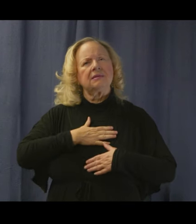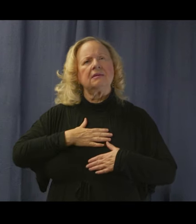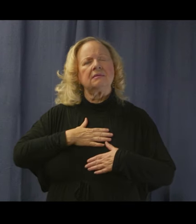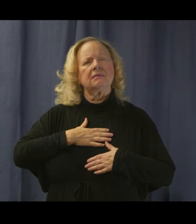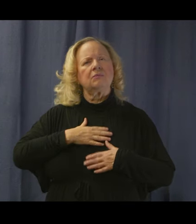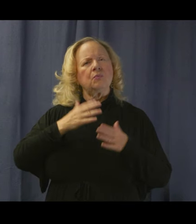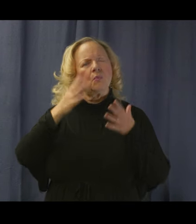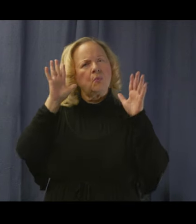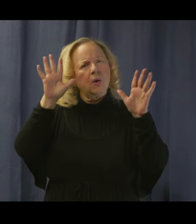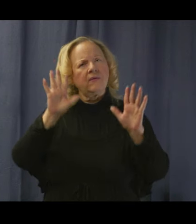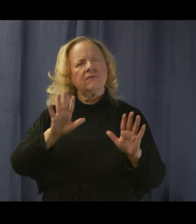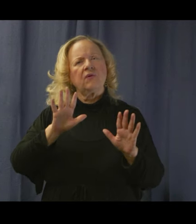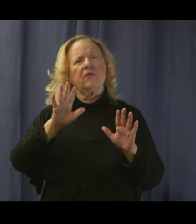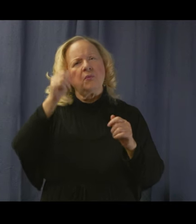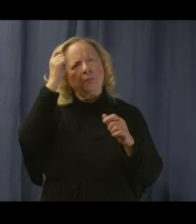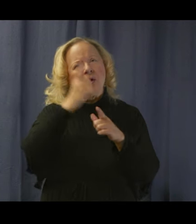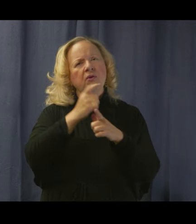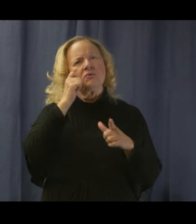umanai